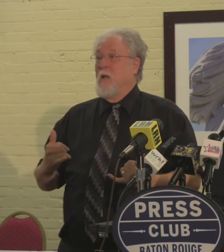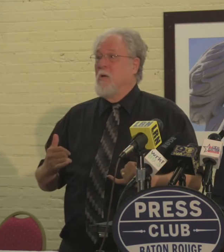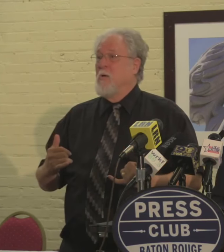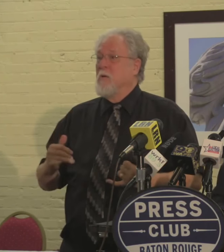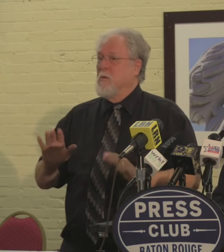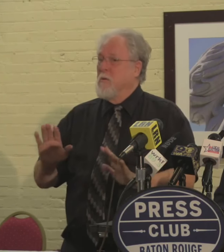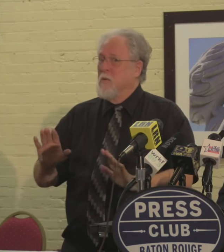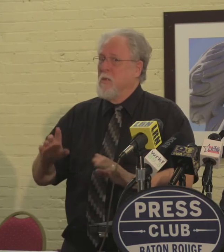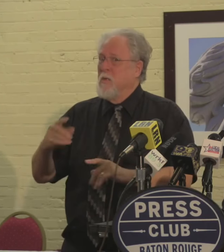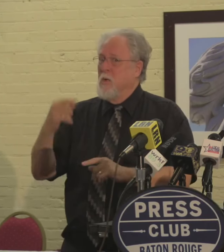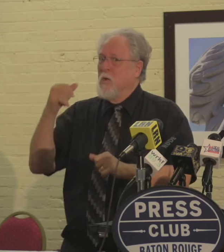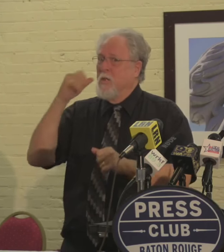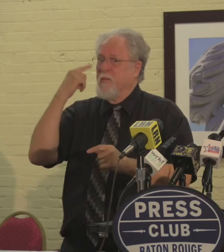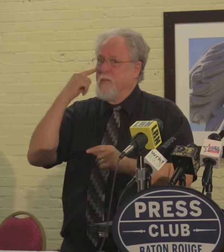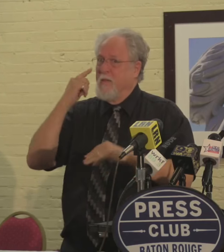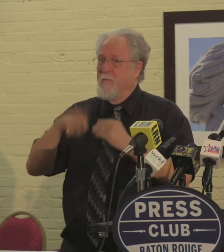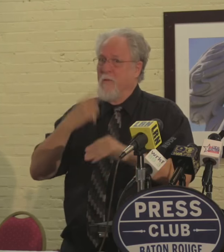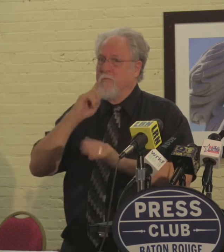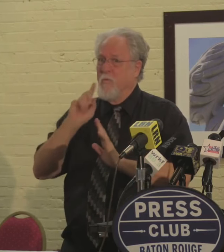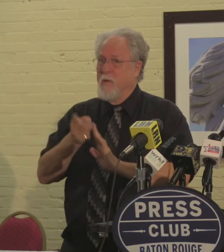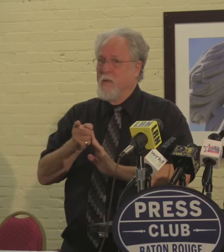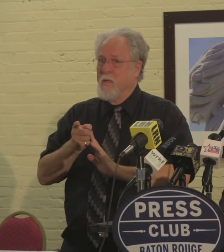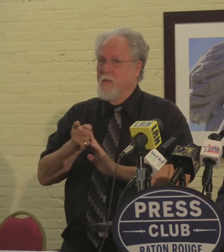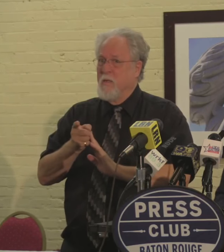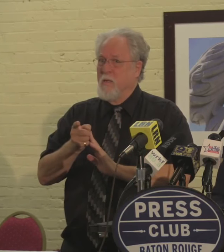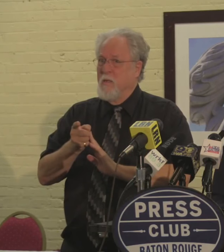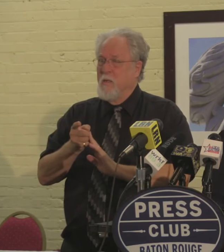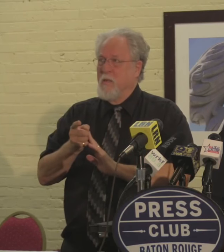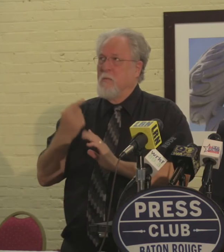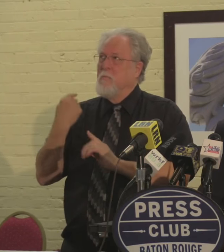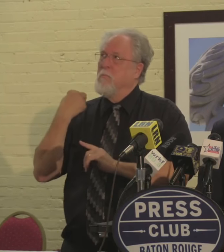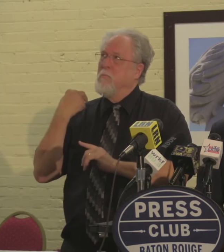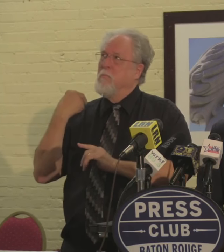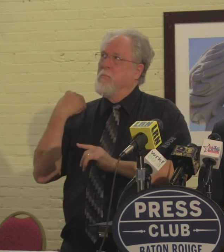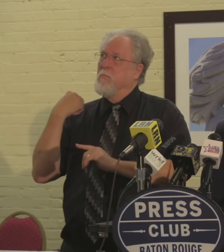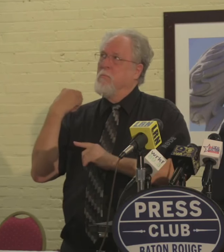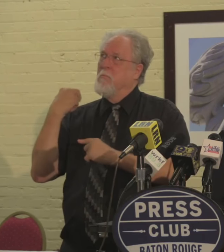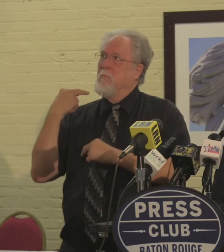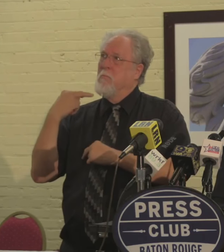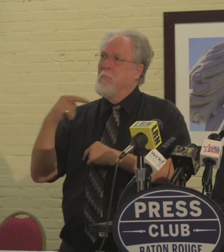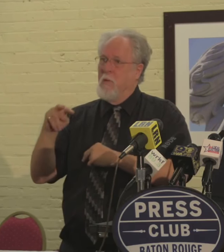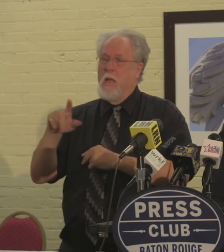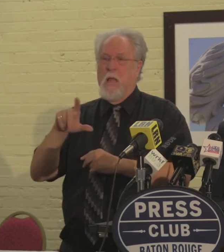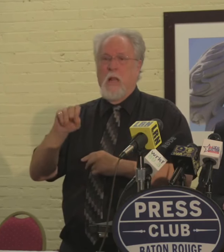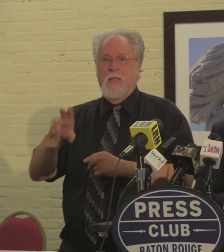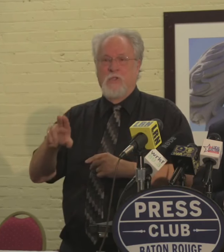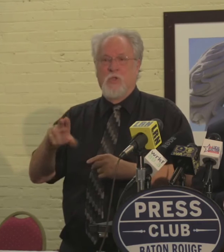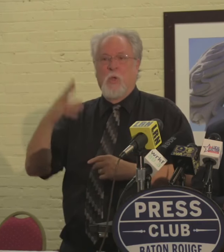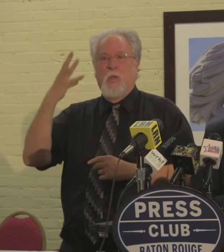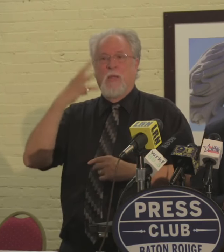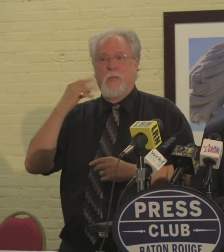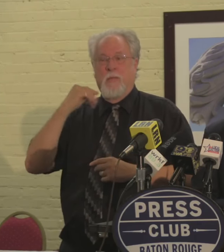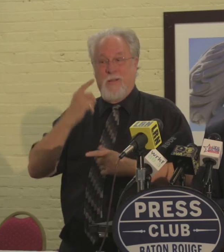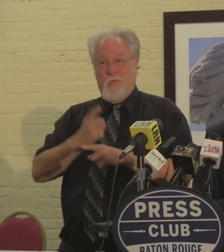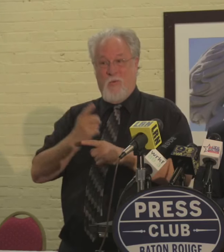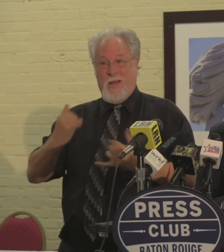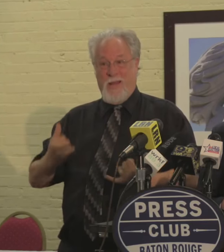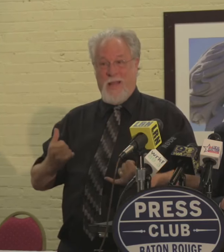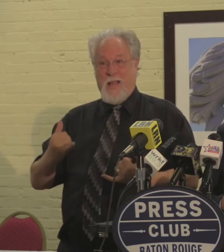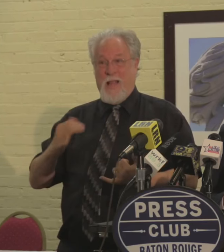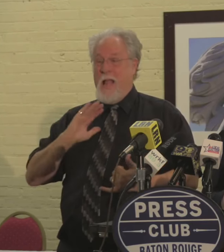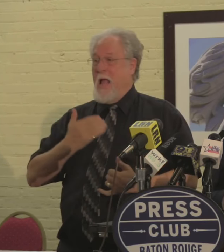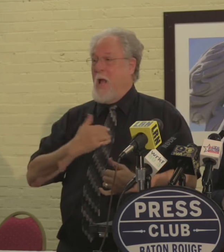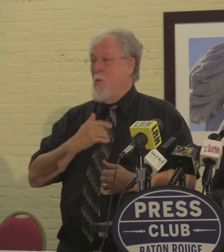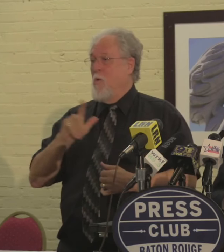want you to reflect on this for just a moment and see how far we've come in such a short period of time. LSU is experiencing right now, this is our